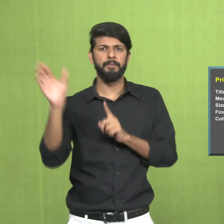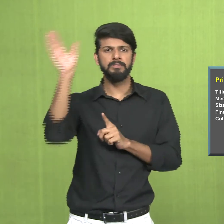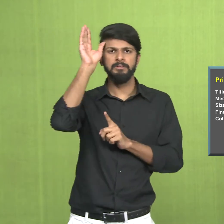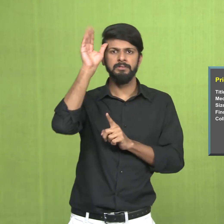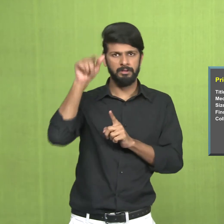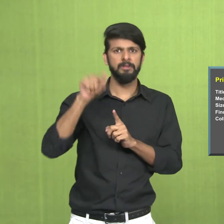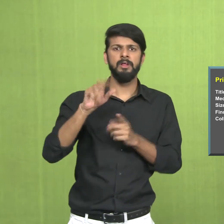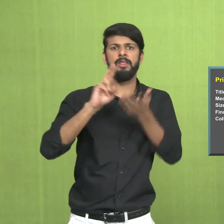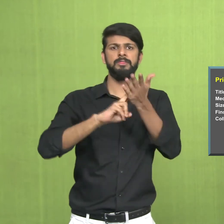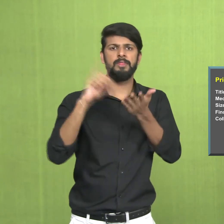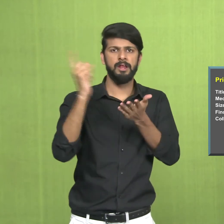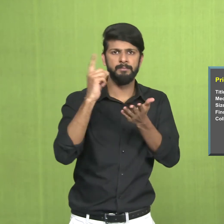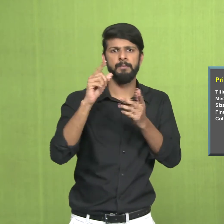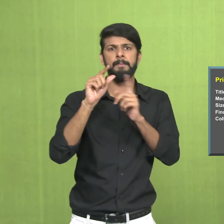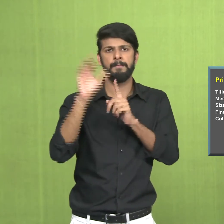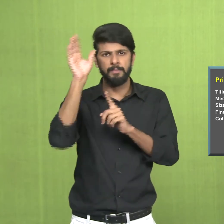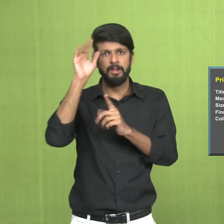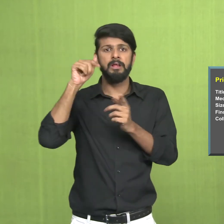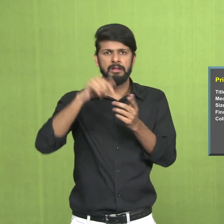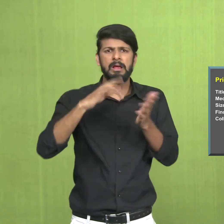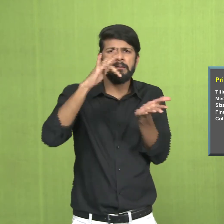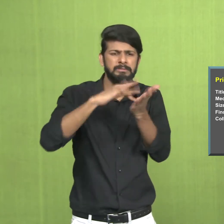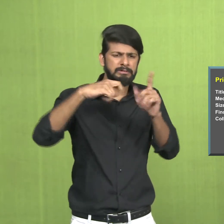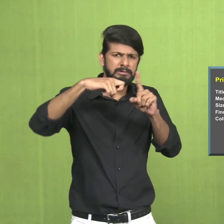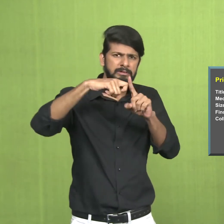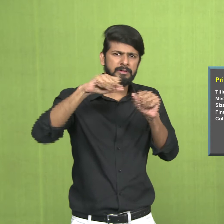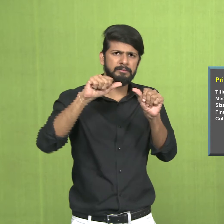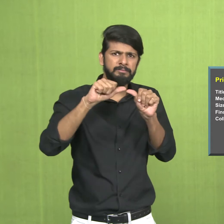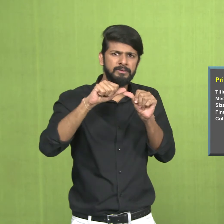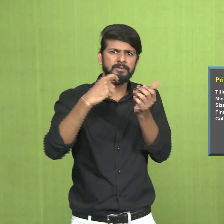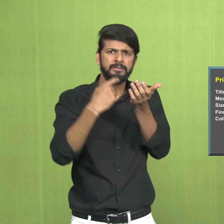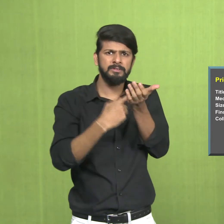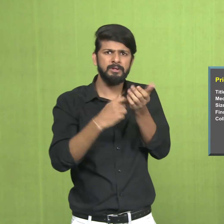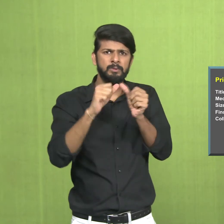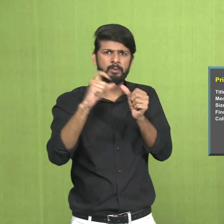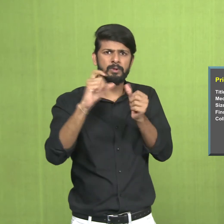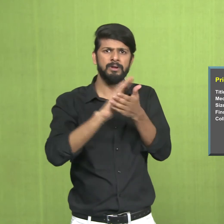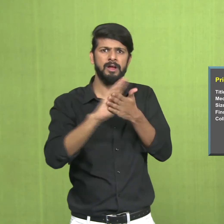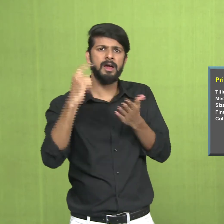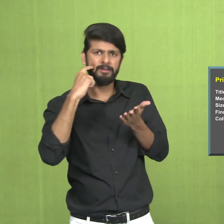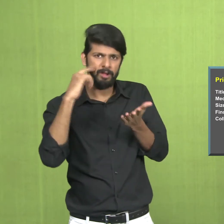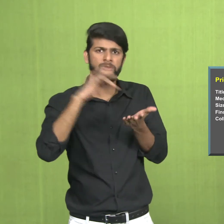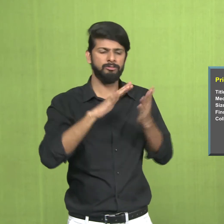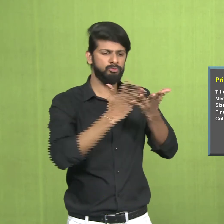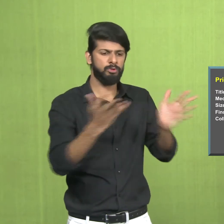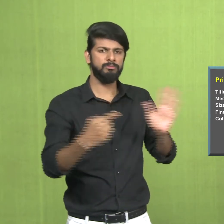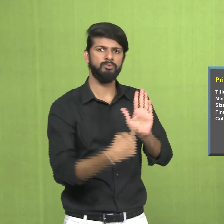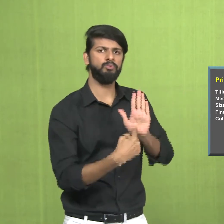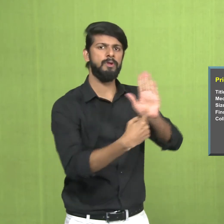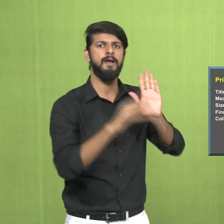or the place where this bust was found is Mohenjo-daro, and this bust is now displayed at the Karachi